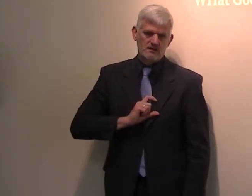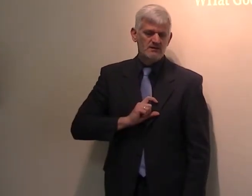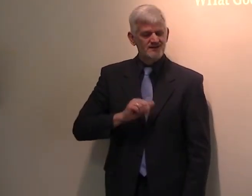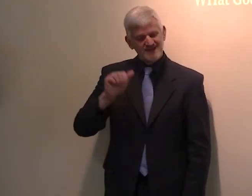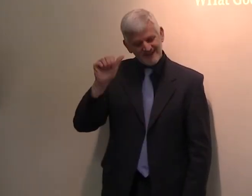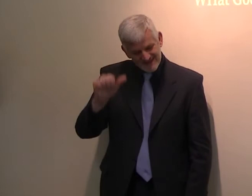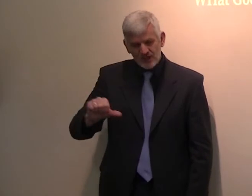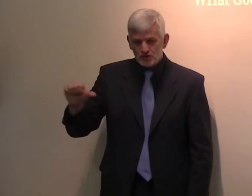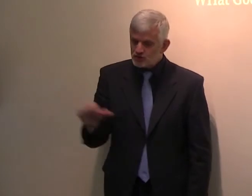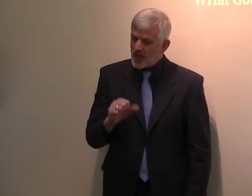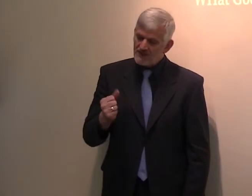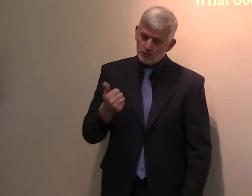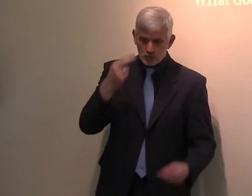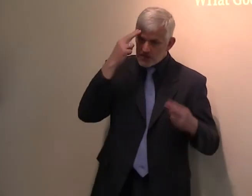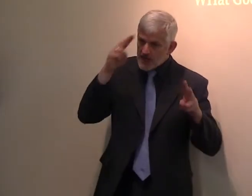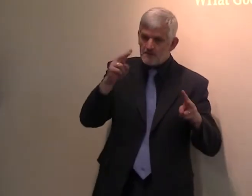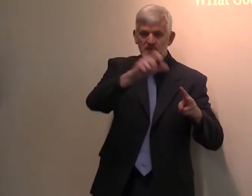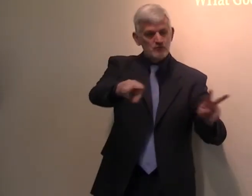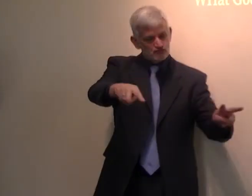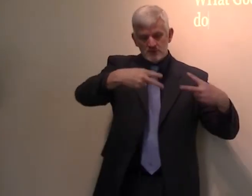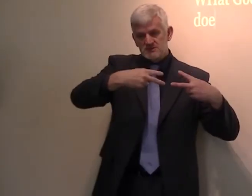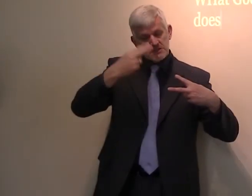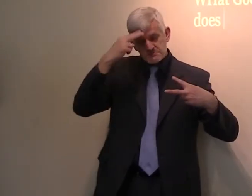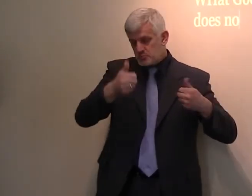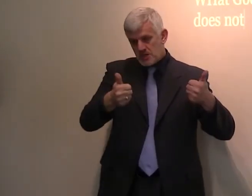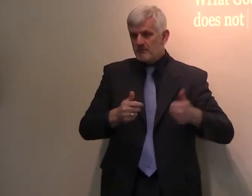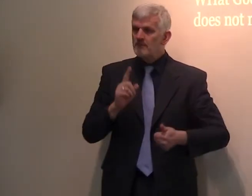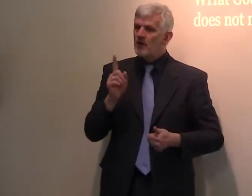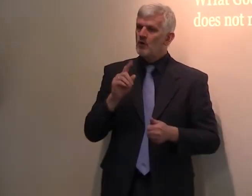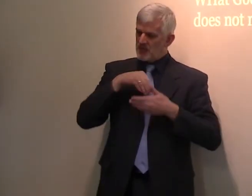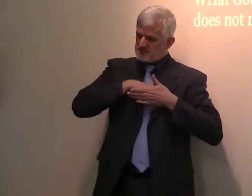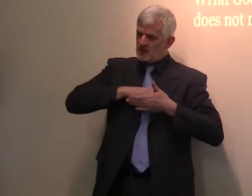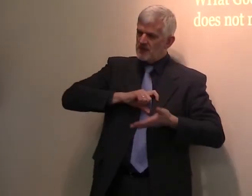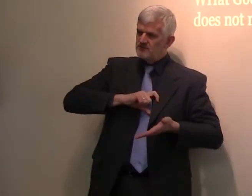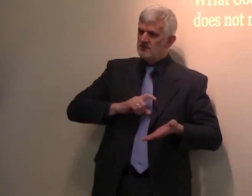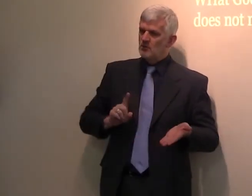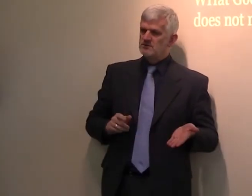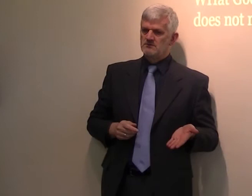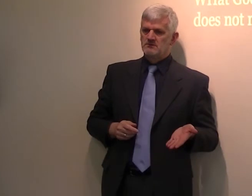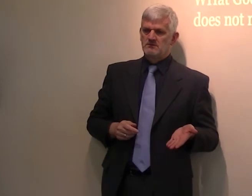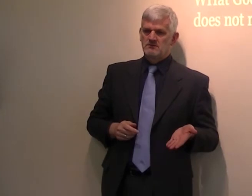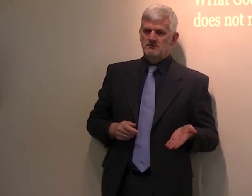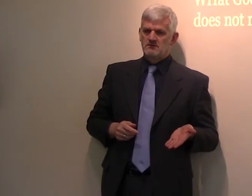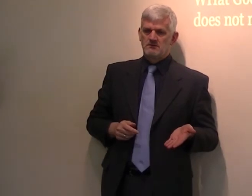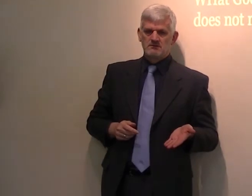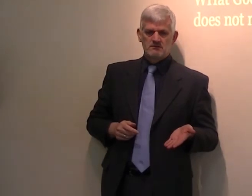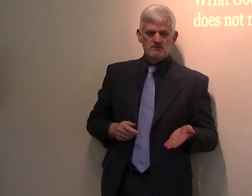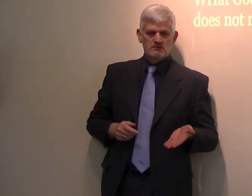but God is looking at the character. What kind of character do we have? We get burst so easily, into anger